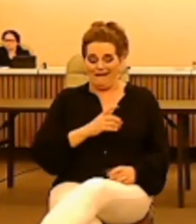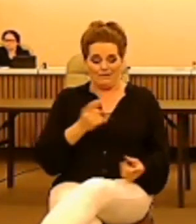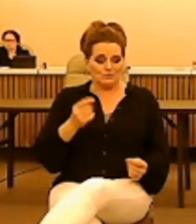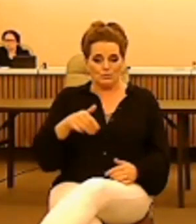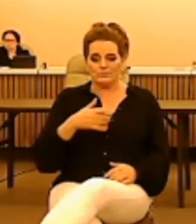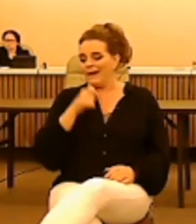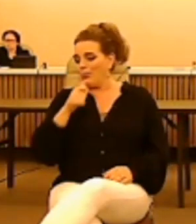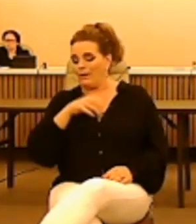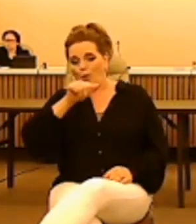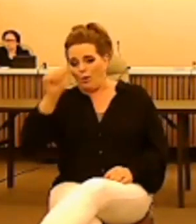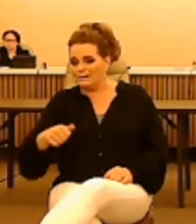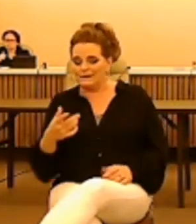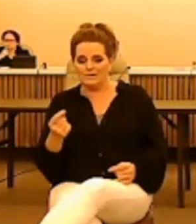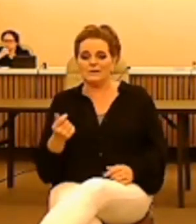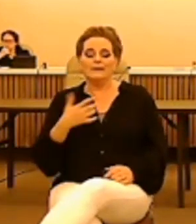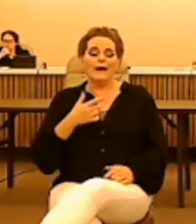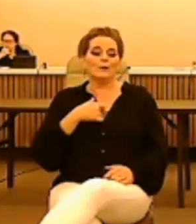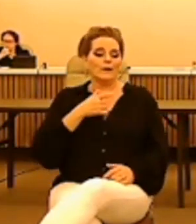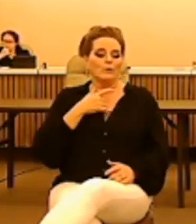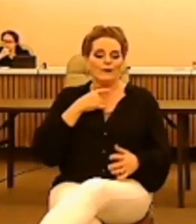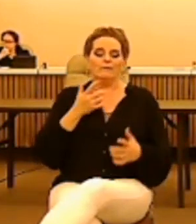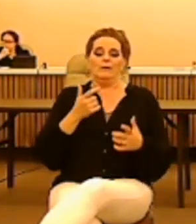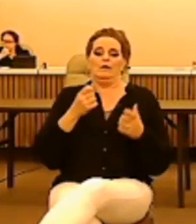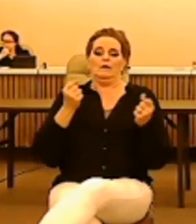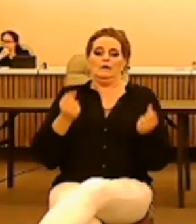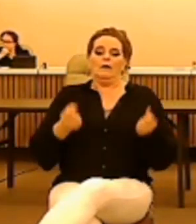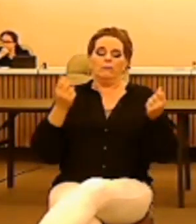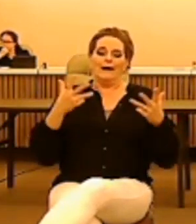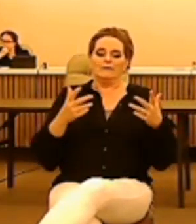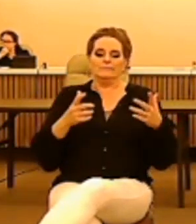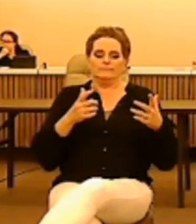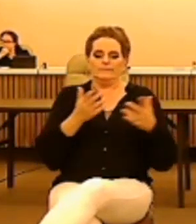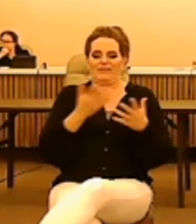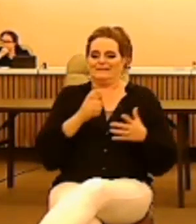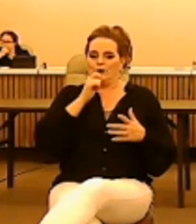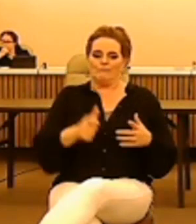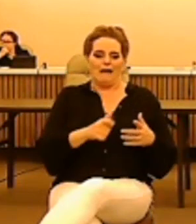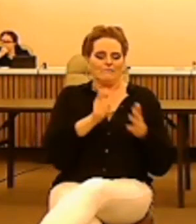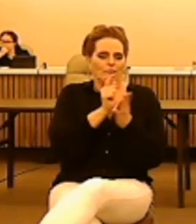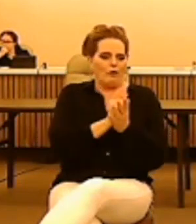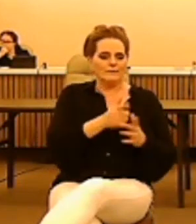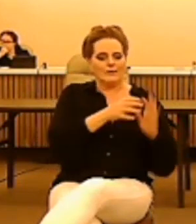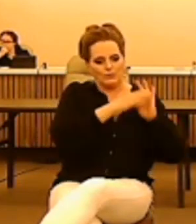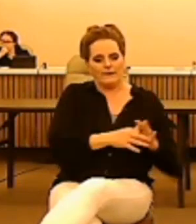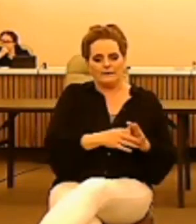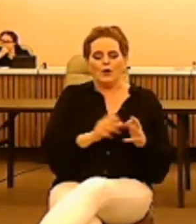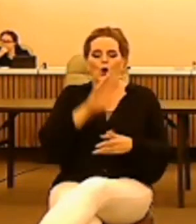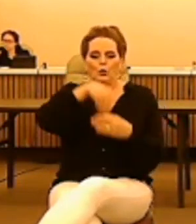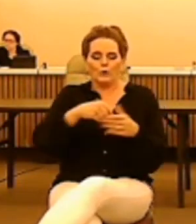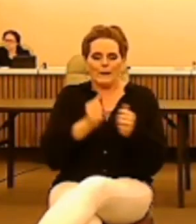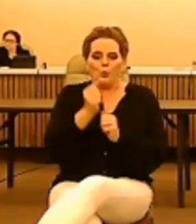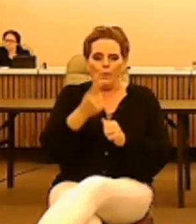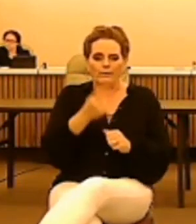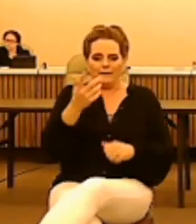when Albany does it. I don't like where you take a whole bunch of unrelated legislation, put it all into one bill and it's all pass or